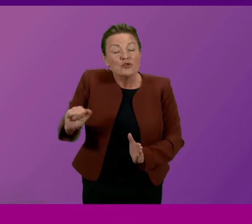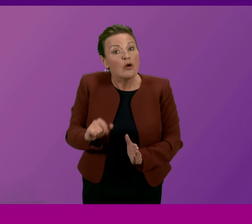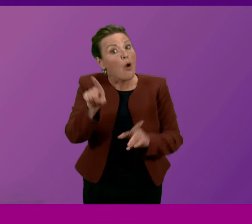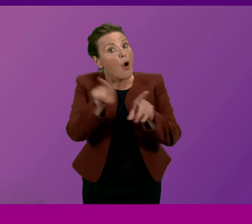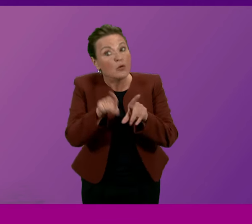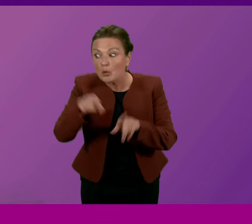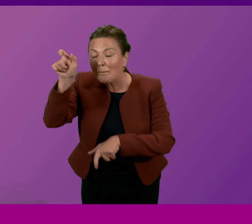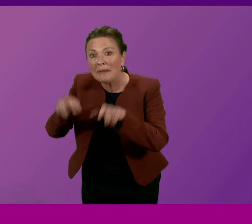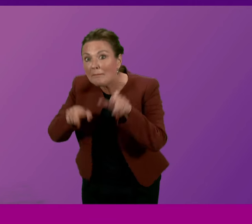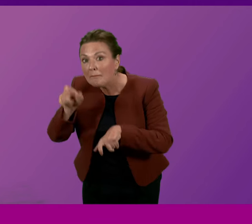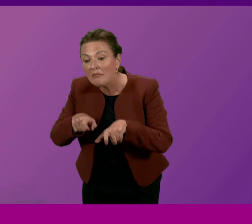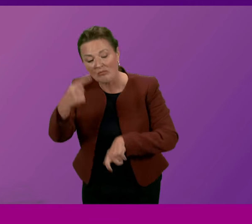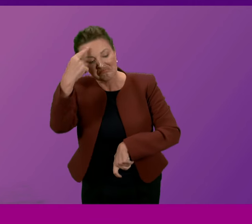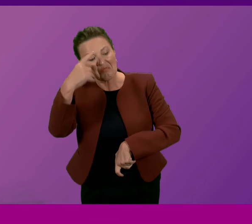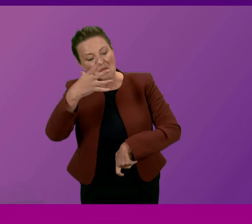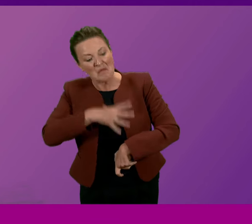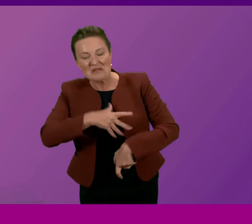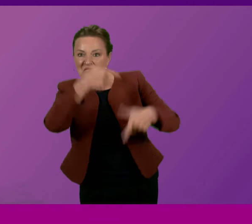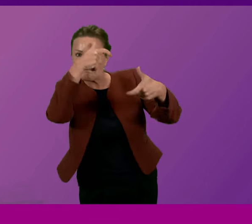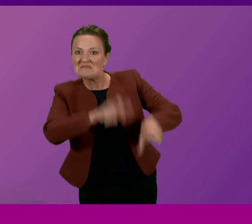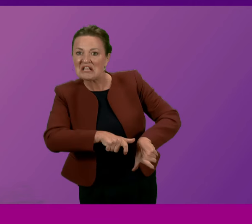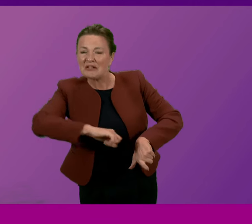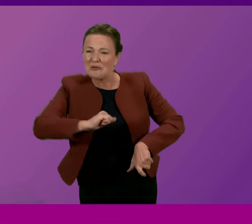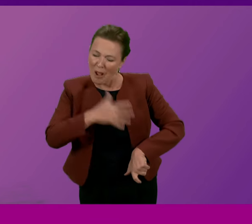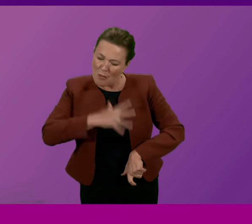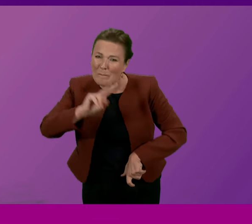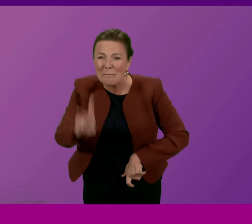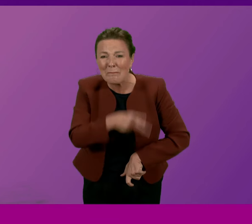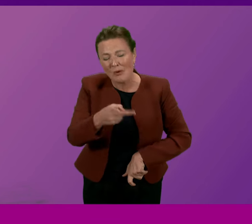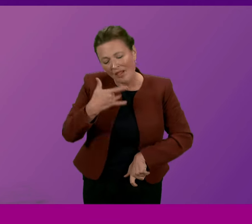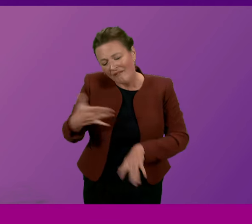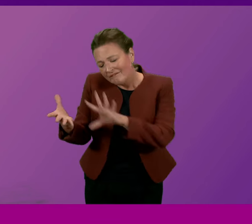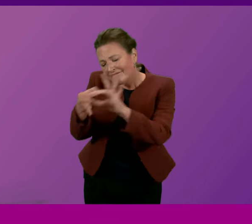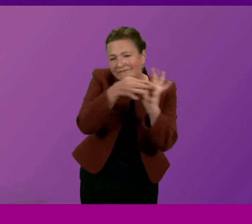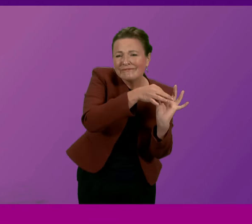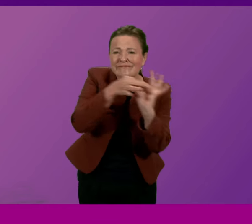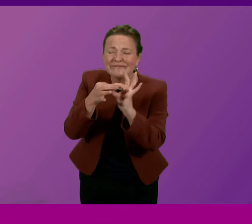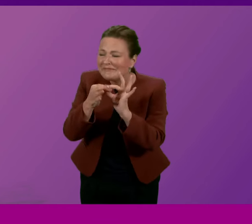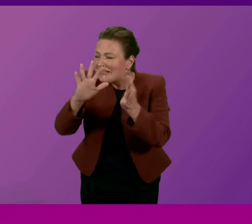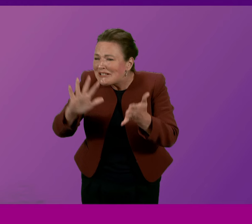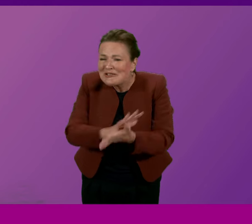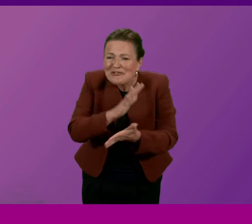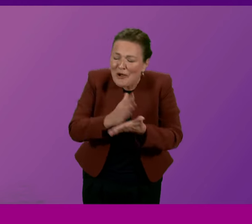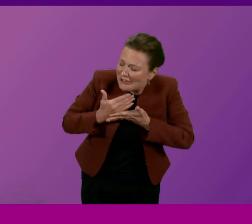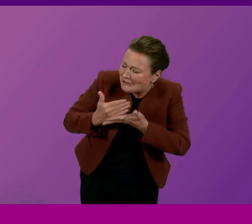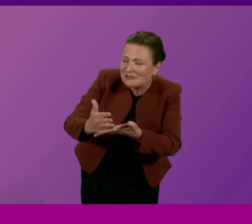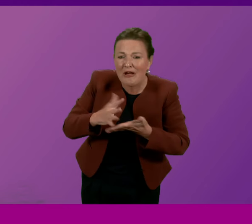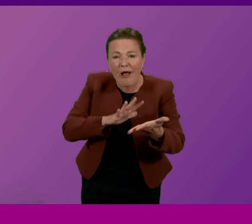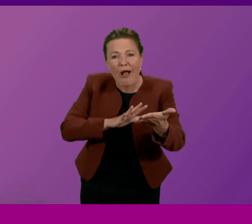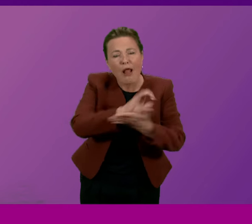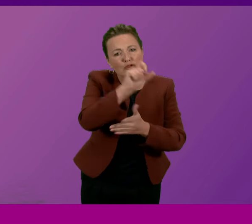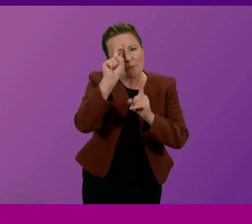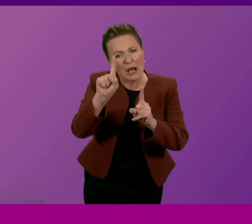chose Scotland as their country will live in harmony together, enjoying our cultures, but remaining loyal to their